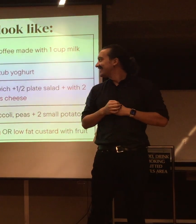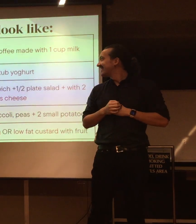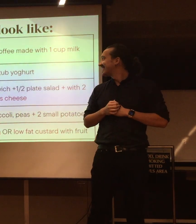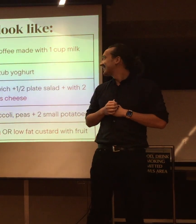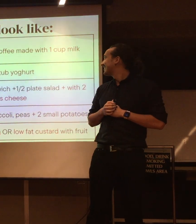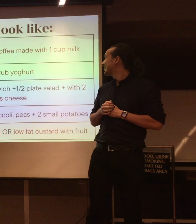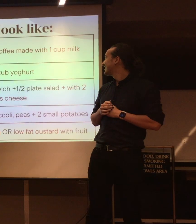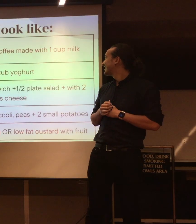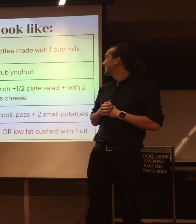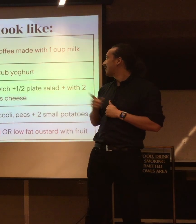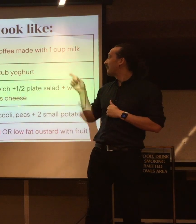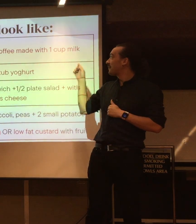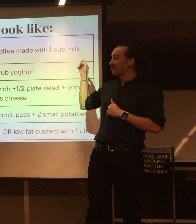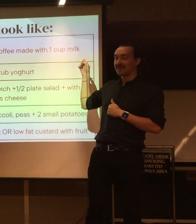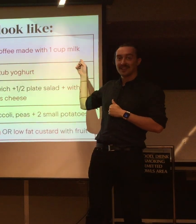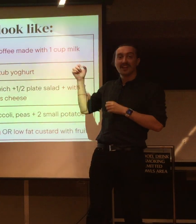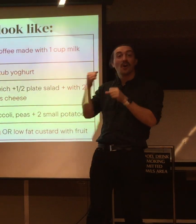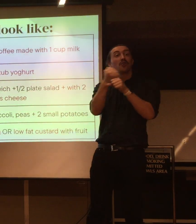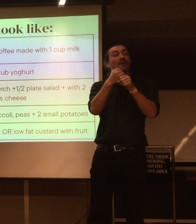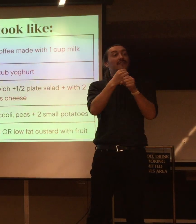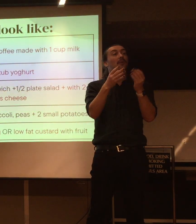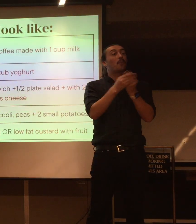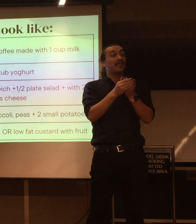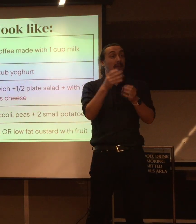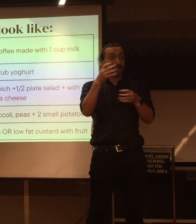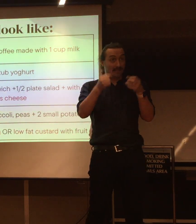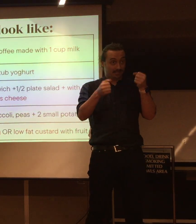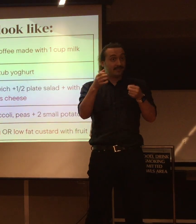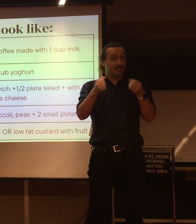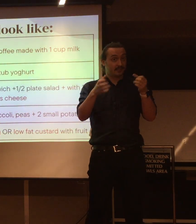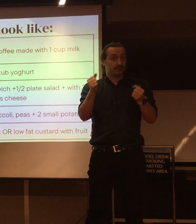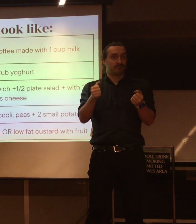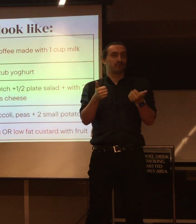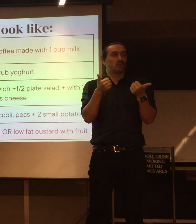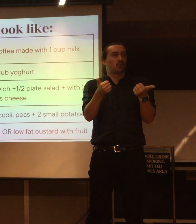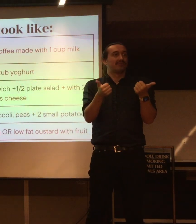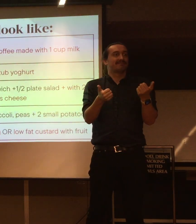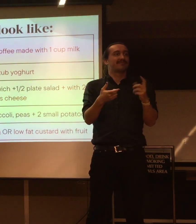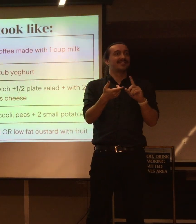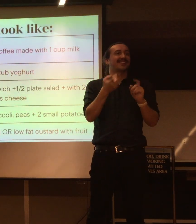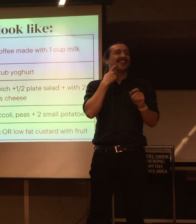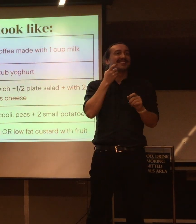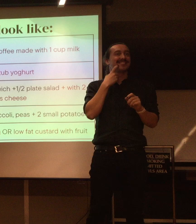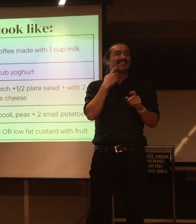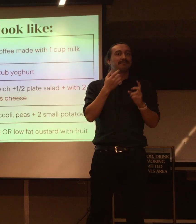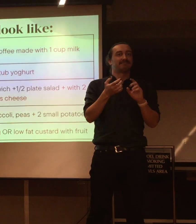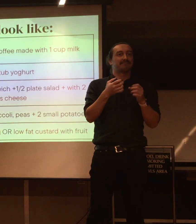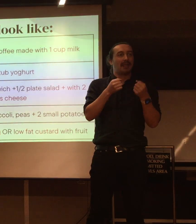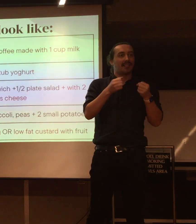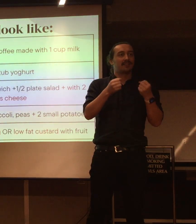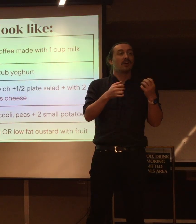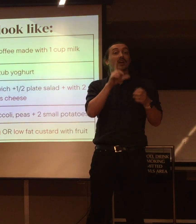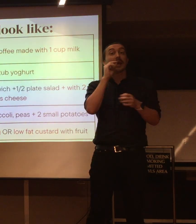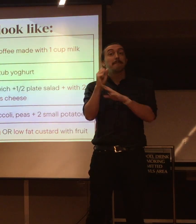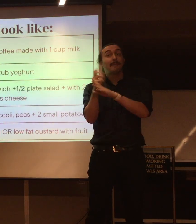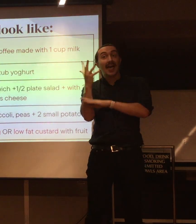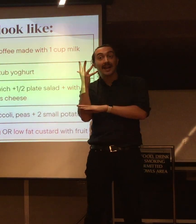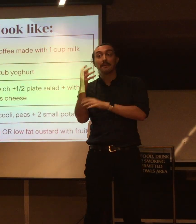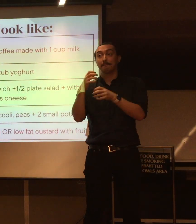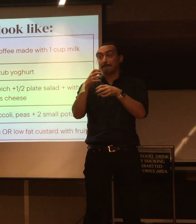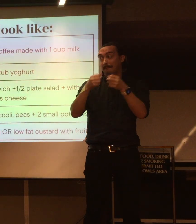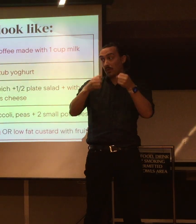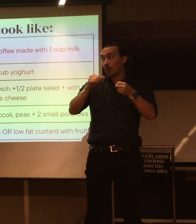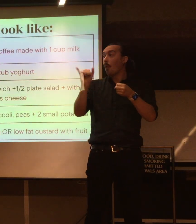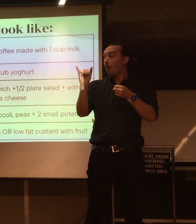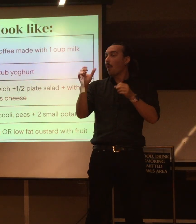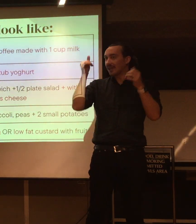So it's good to have coffee made with milk. That can be your plant-based or your cow's milk.